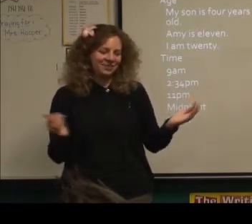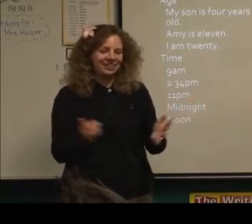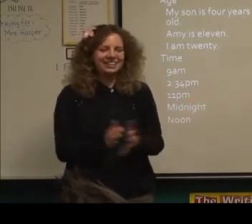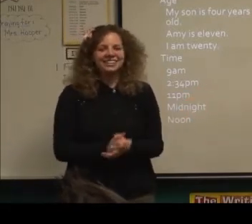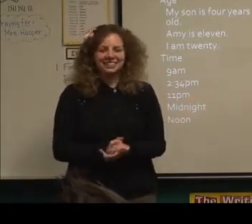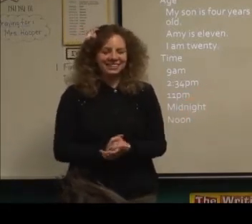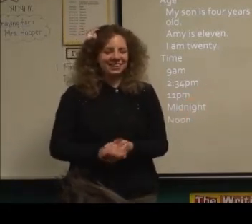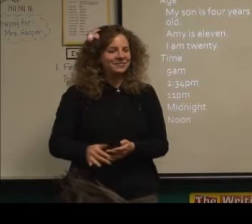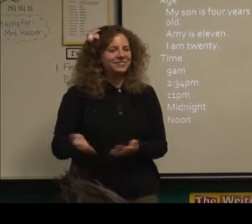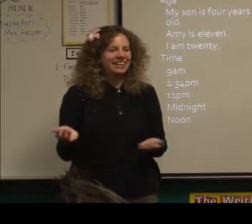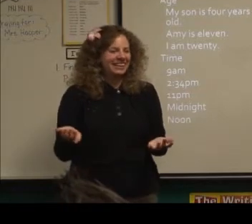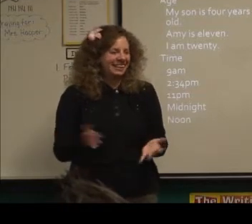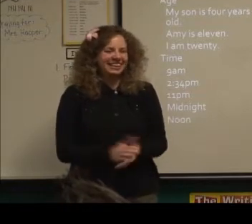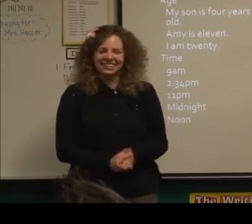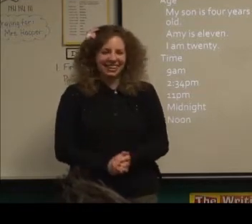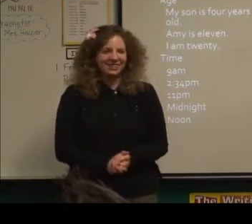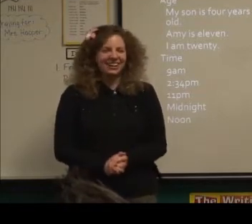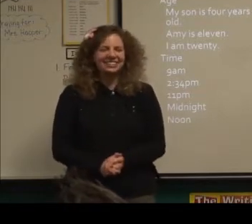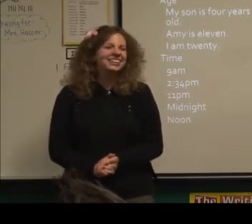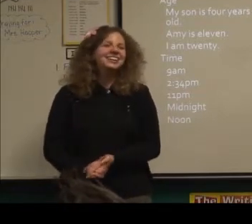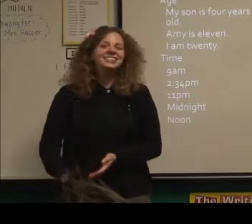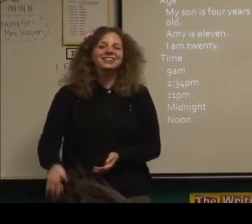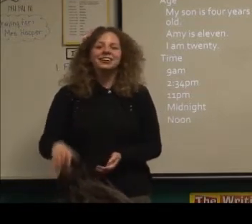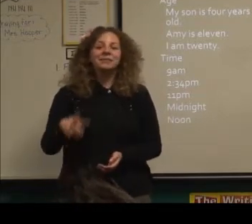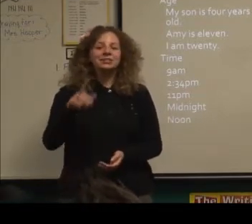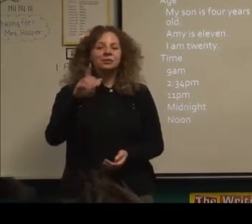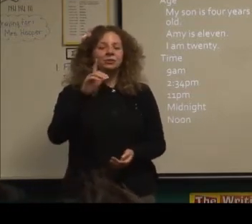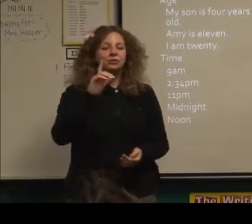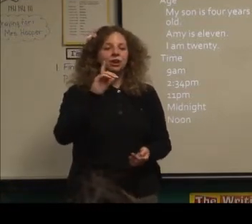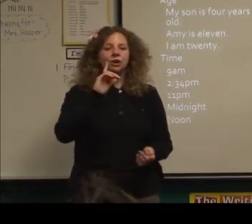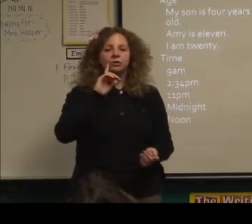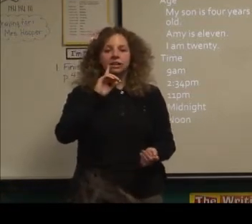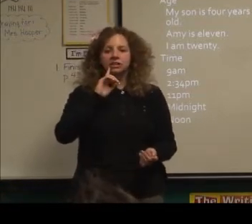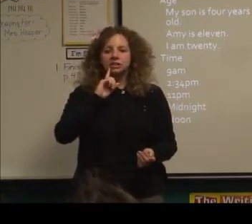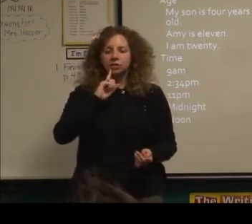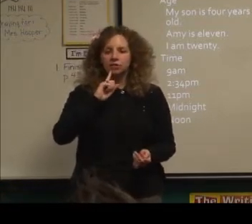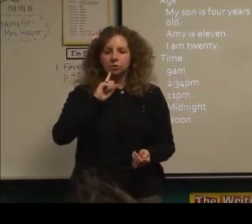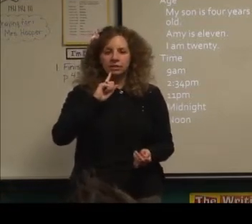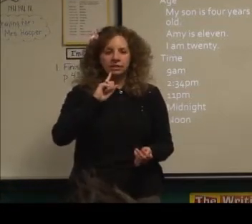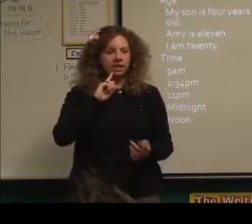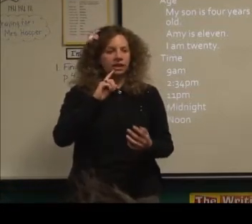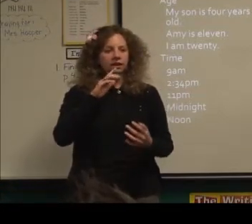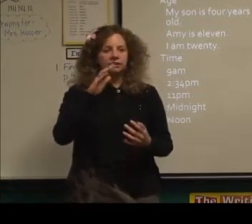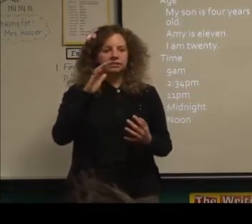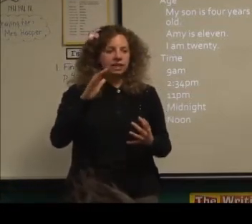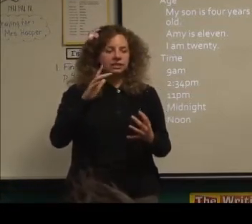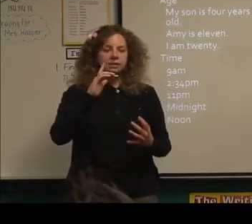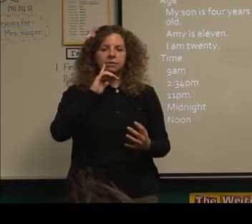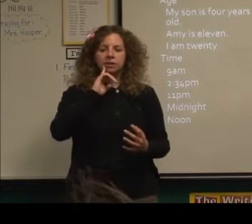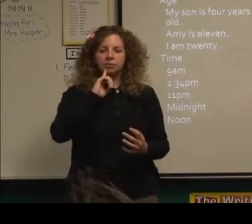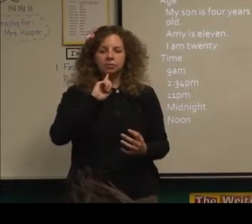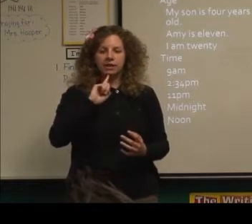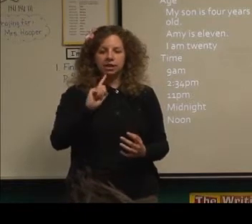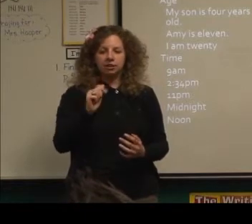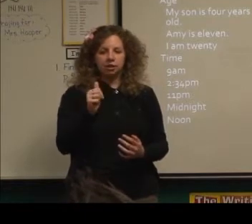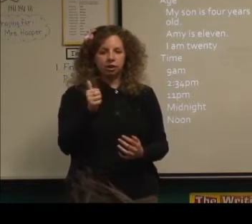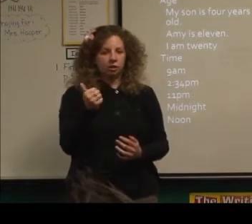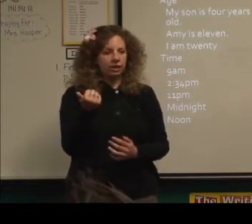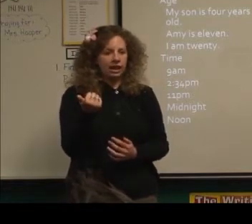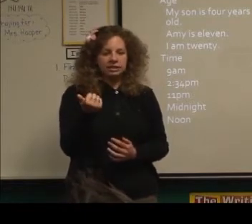20. So 20. That works. So anyway, so you can go like, so if you went to like 10 something, then it would be here, and you could go like